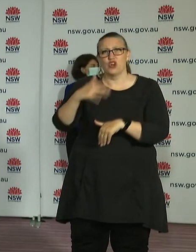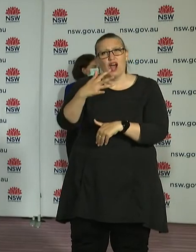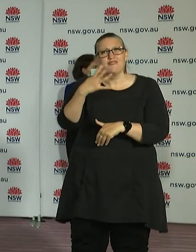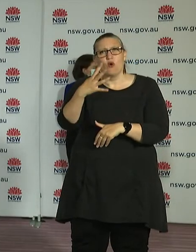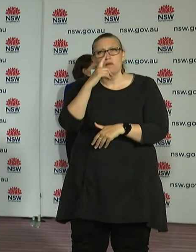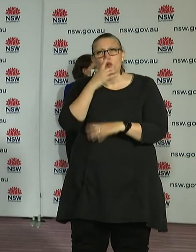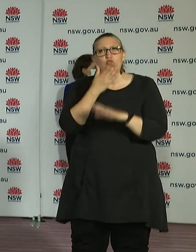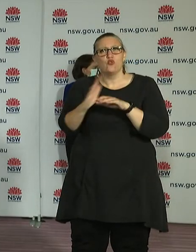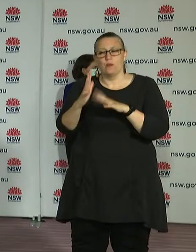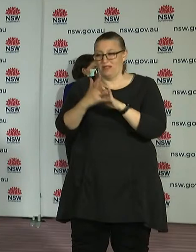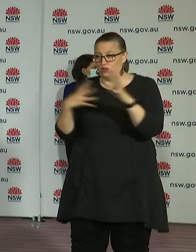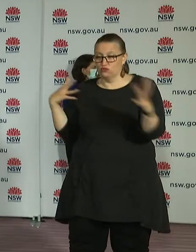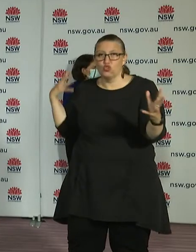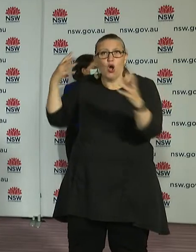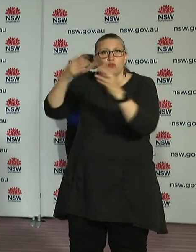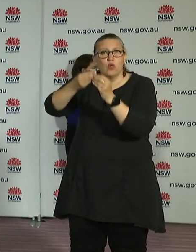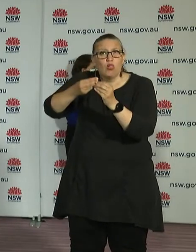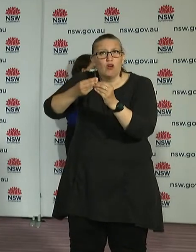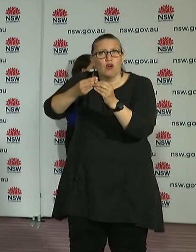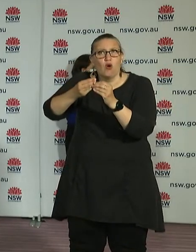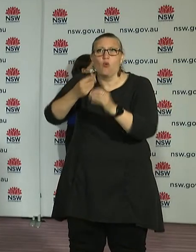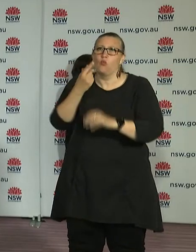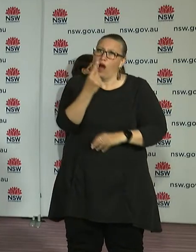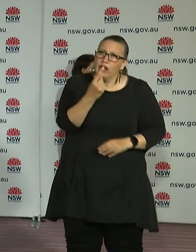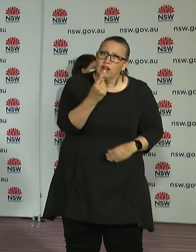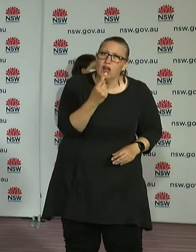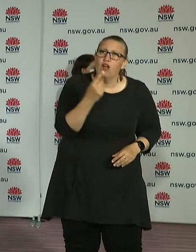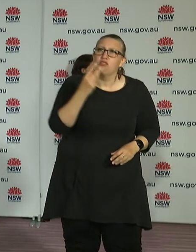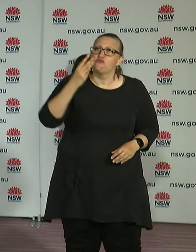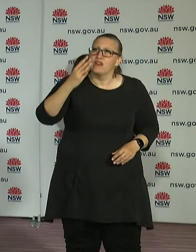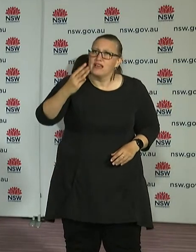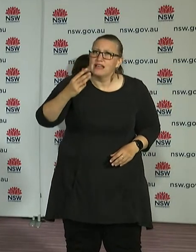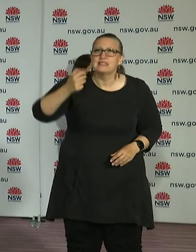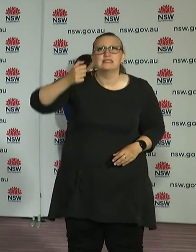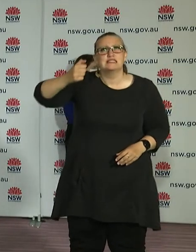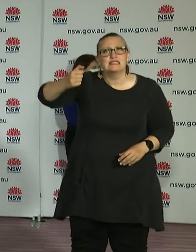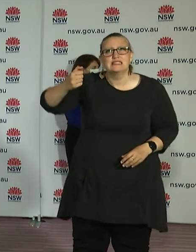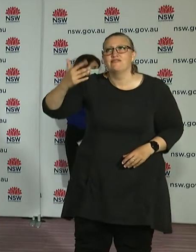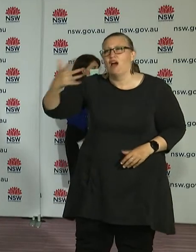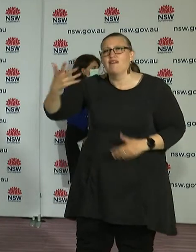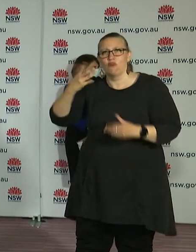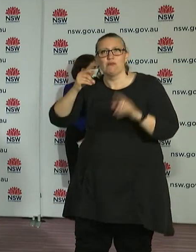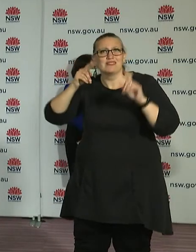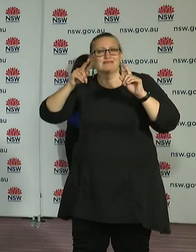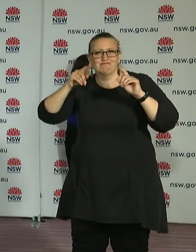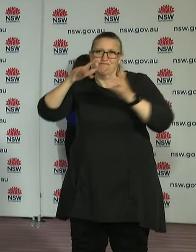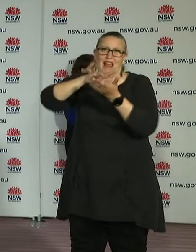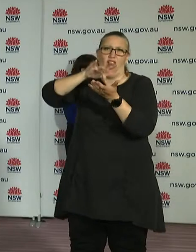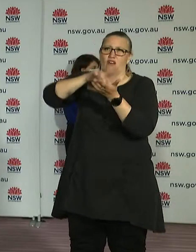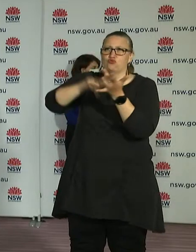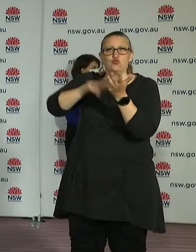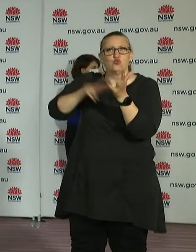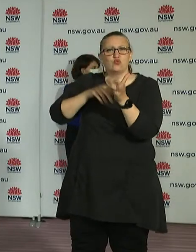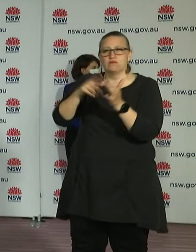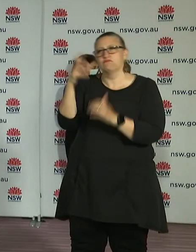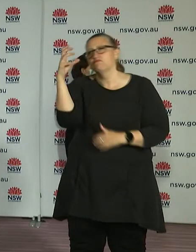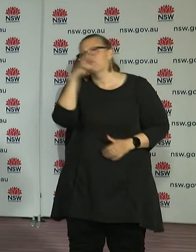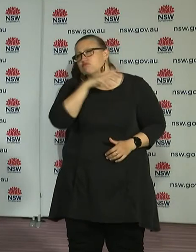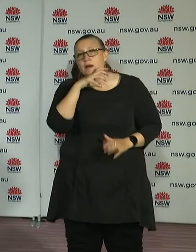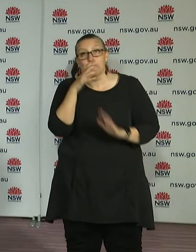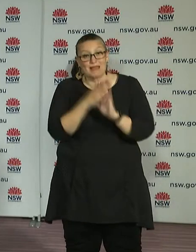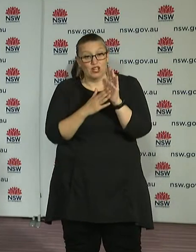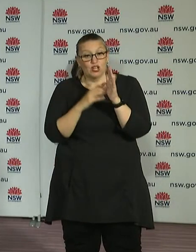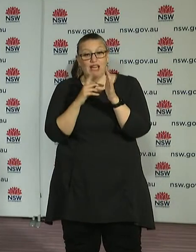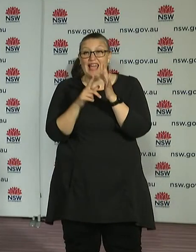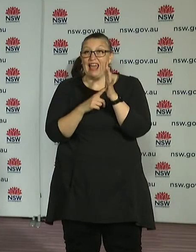this outbreak, to 1,365. I think that emphasises the need to be very cautious through the Illawarra